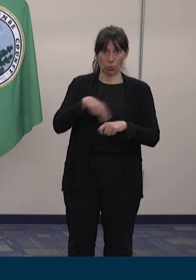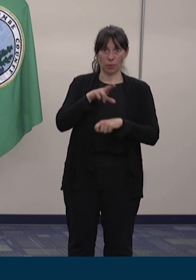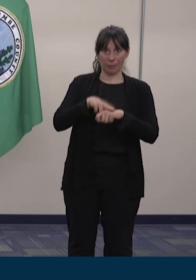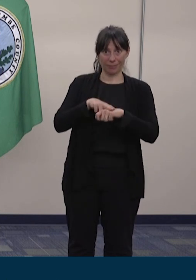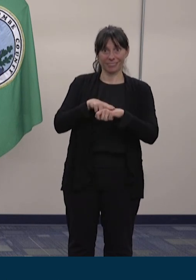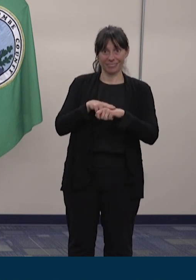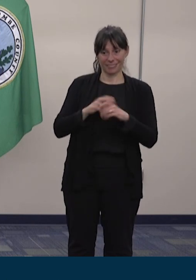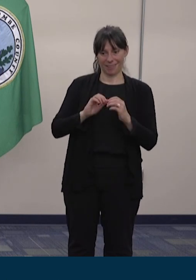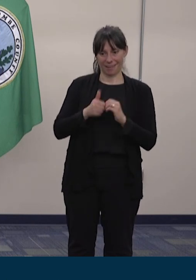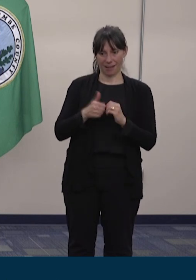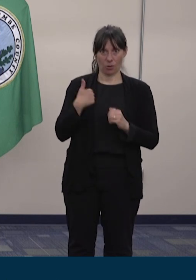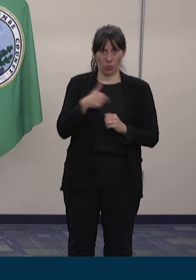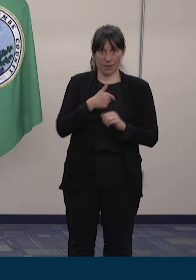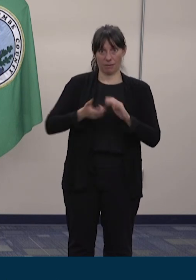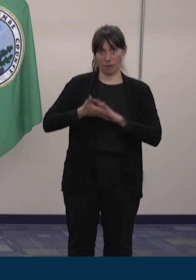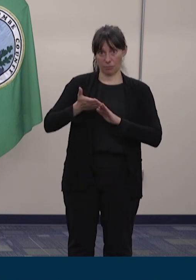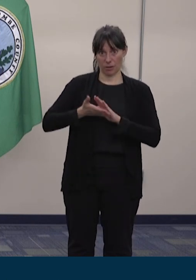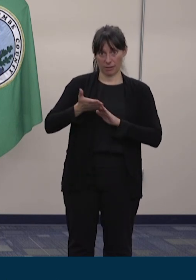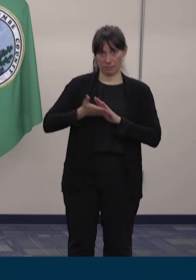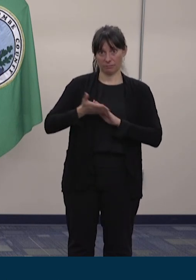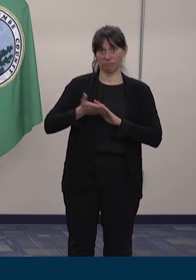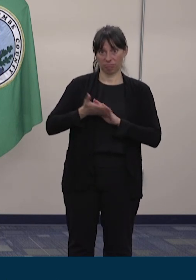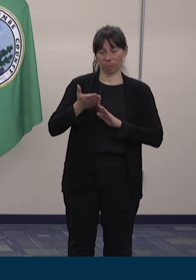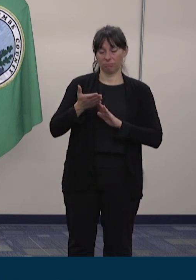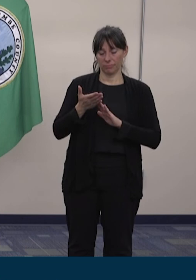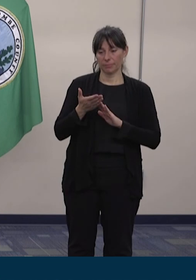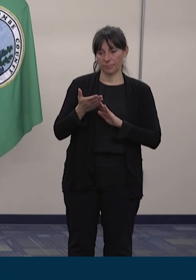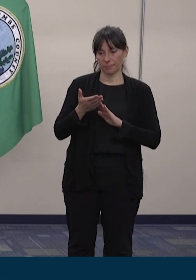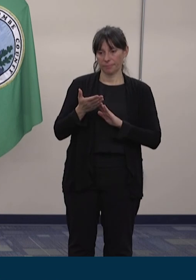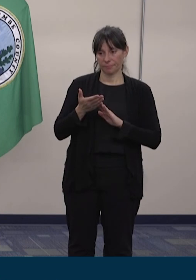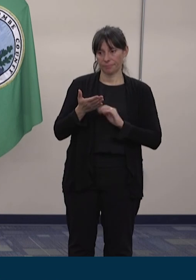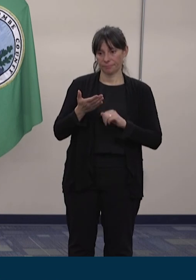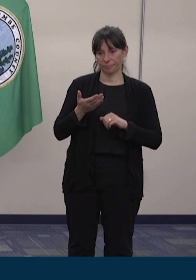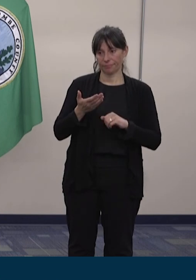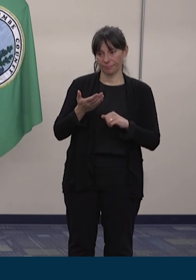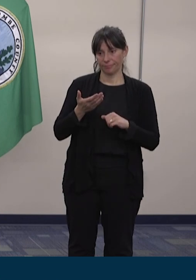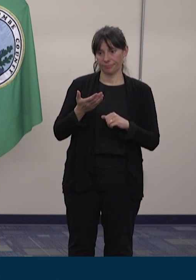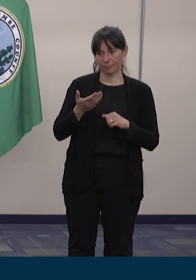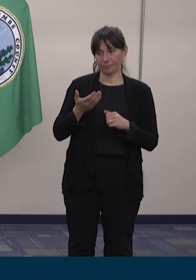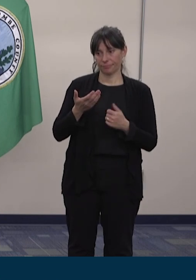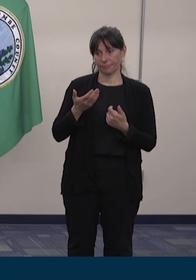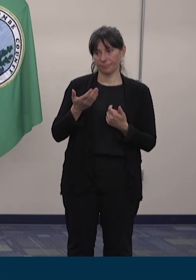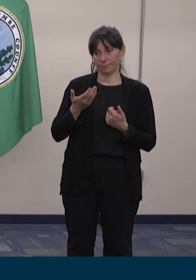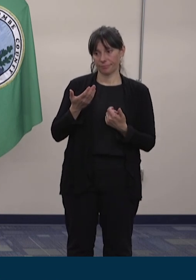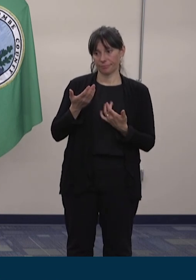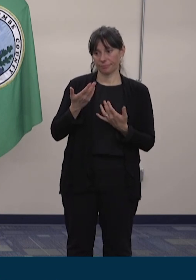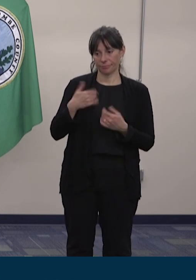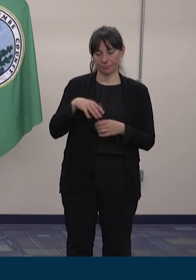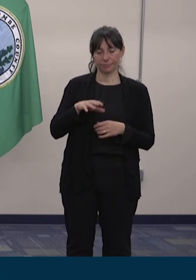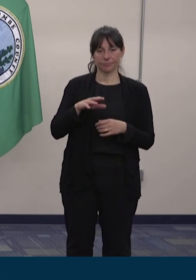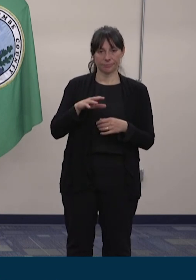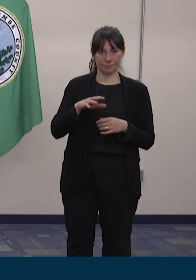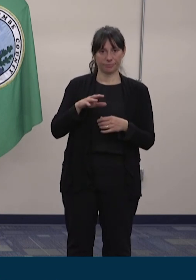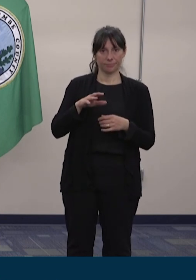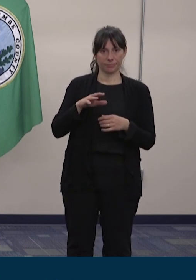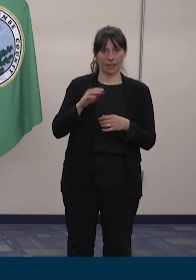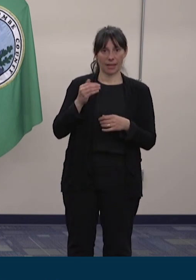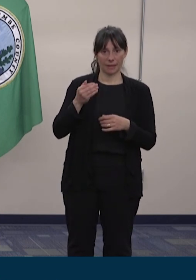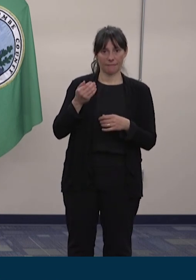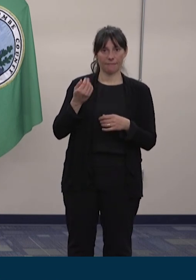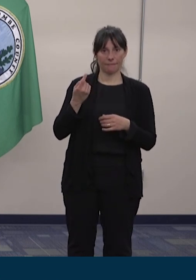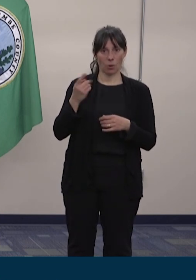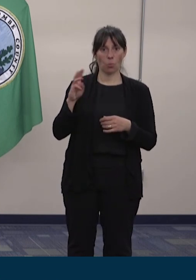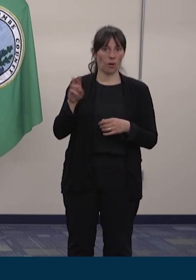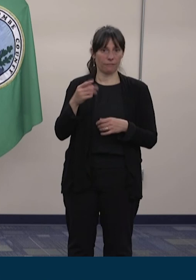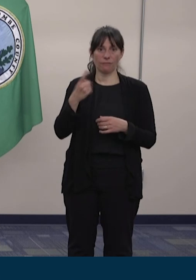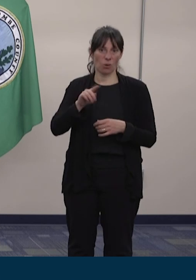healthcare services in our community, and by this I mean the 18-county region. As you know, we have been holding